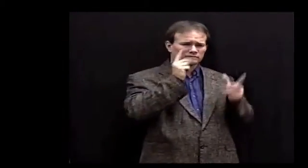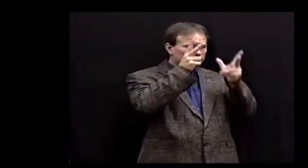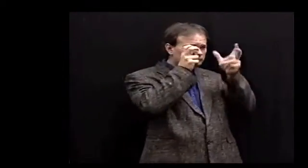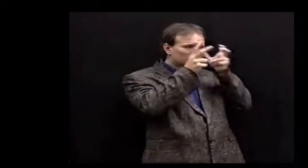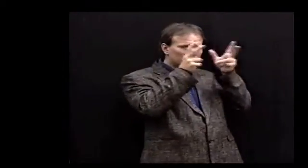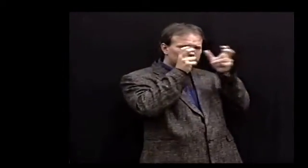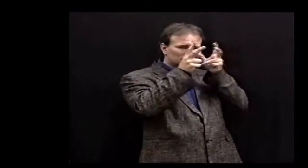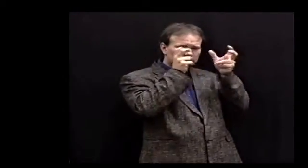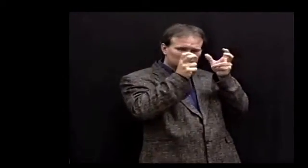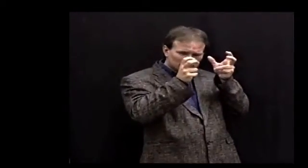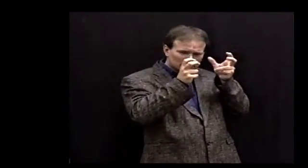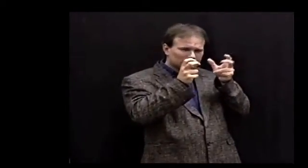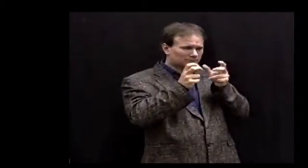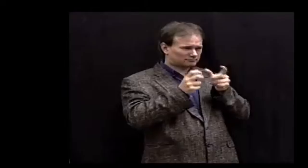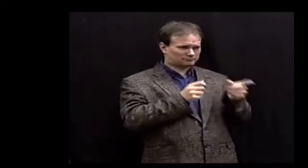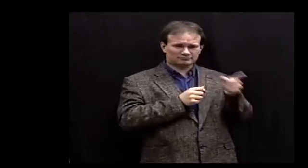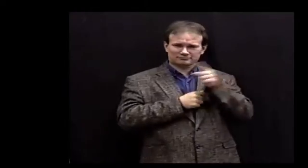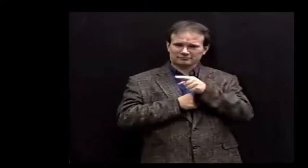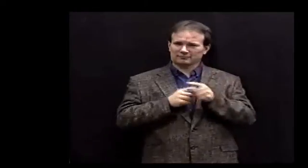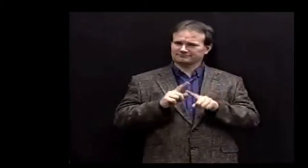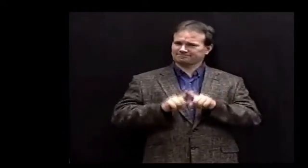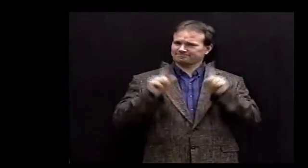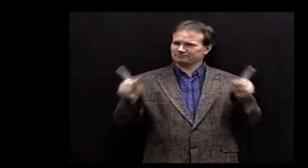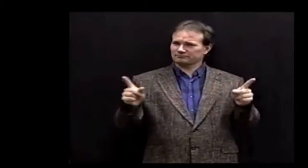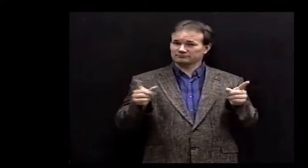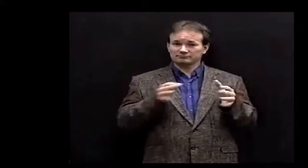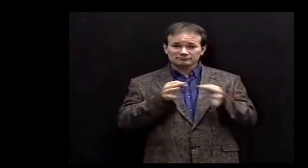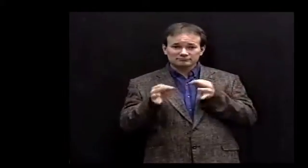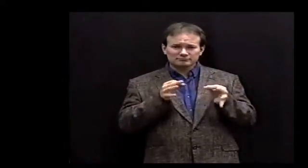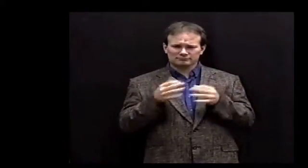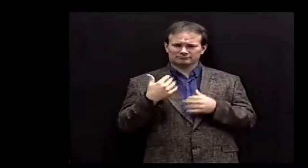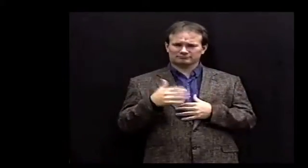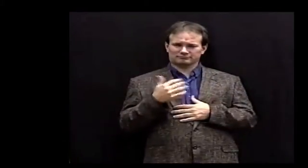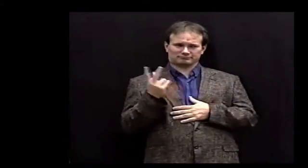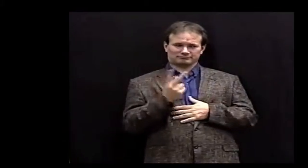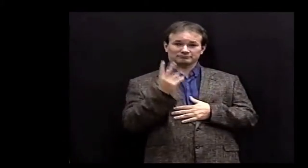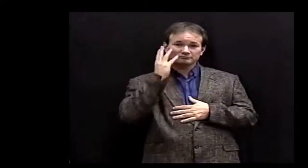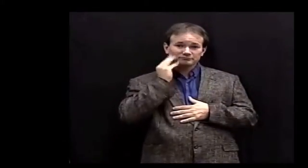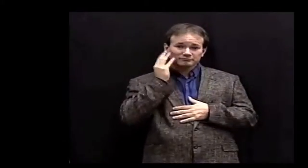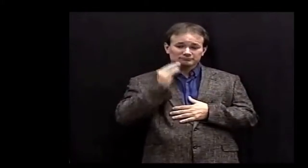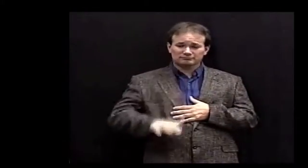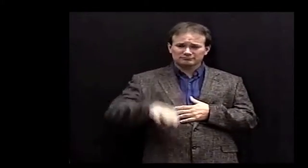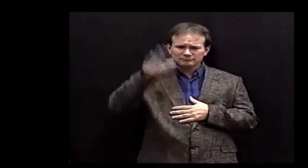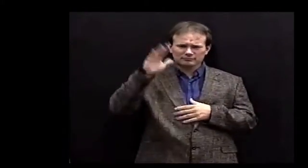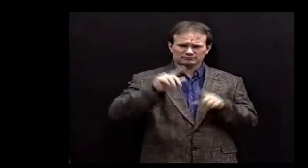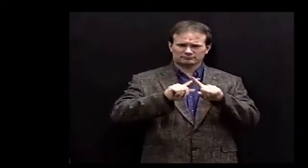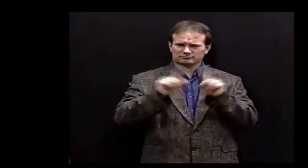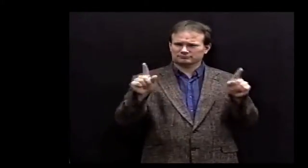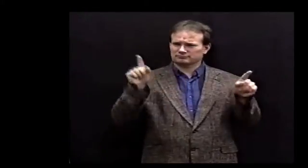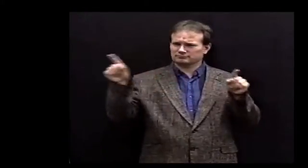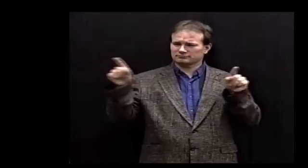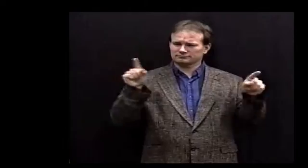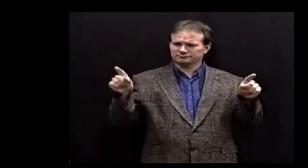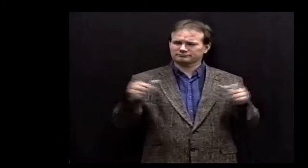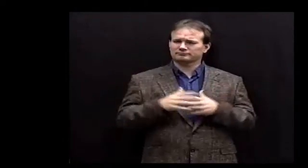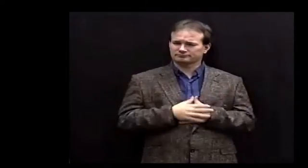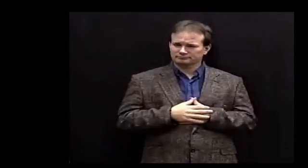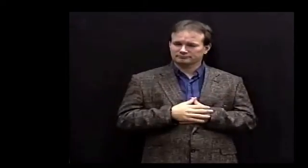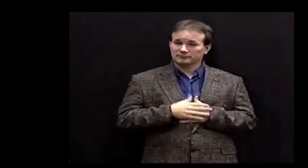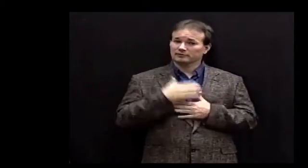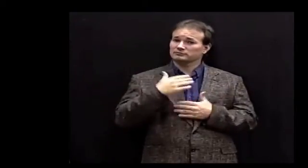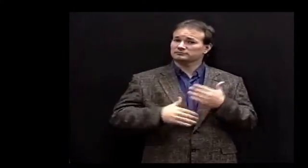People who are not deaf become bilingual by listening to different languages, whereas deaf people acquire different languages visually. The